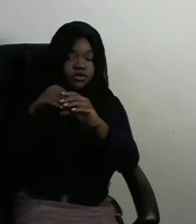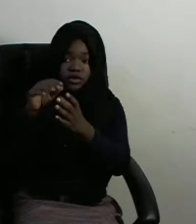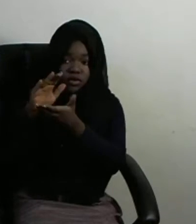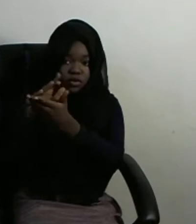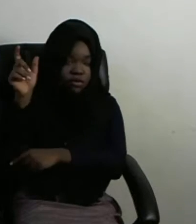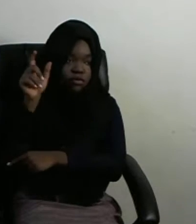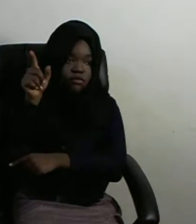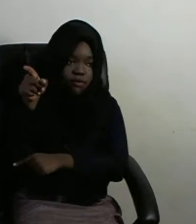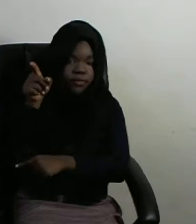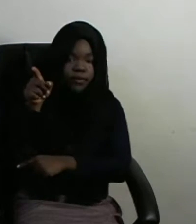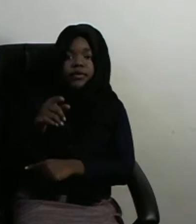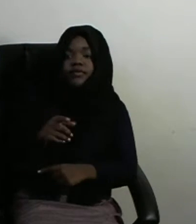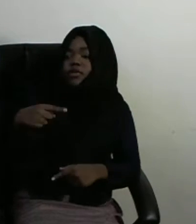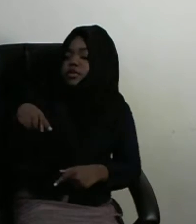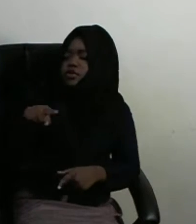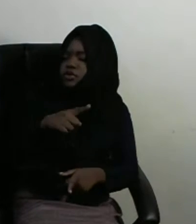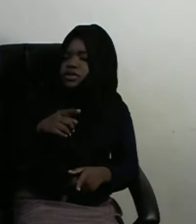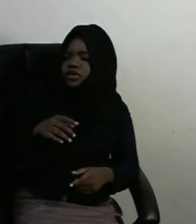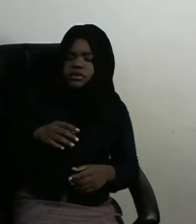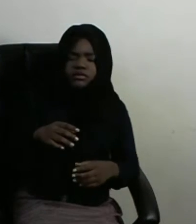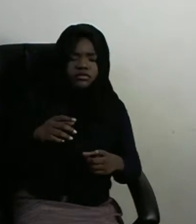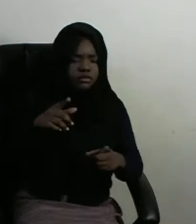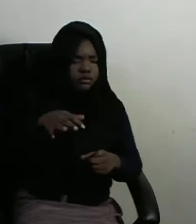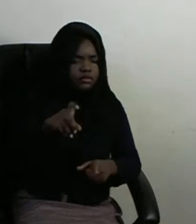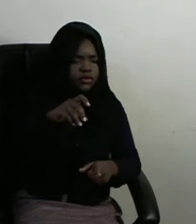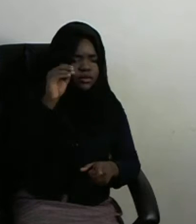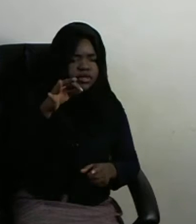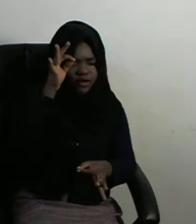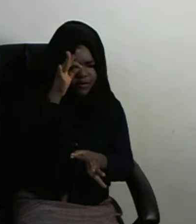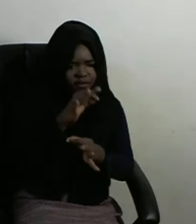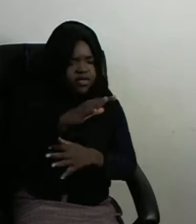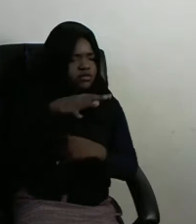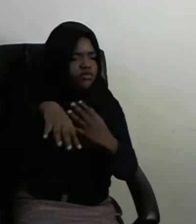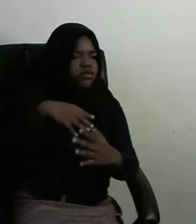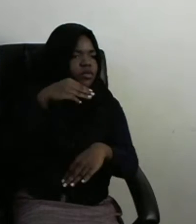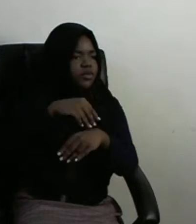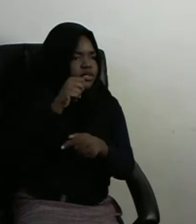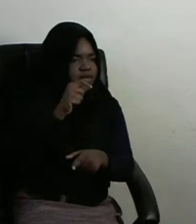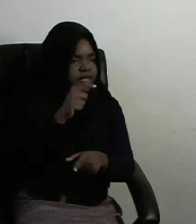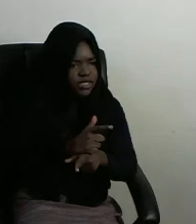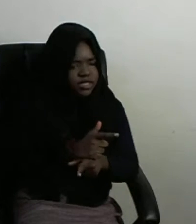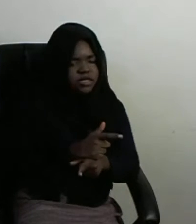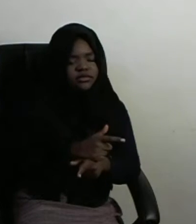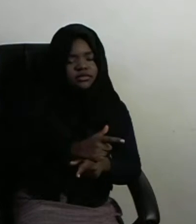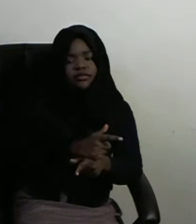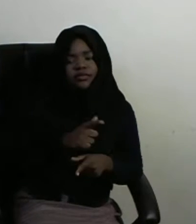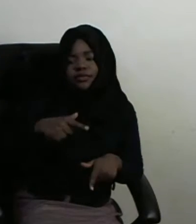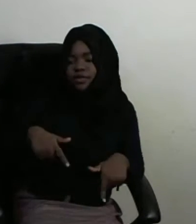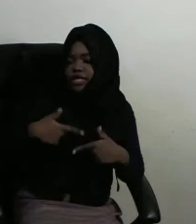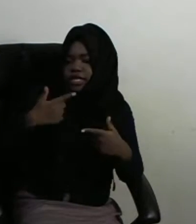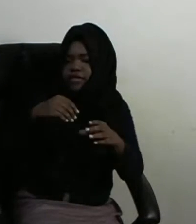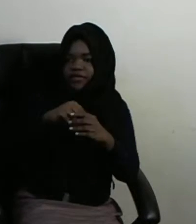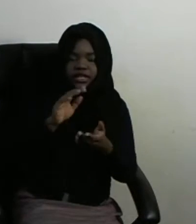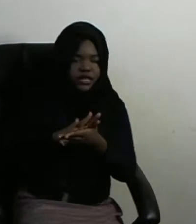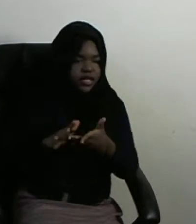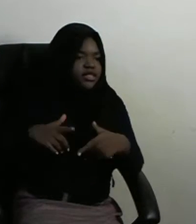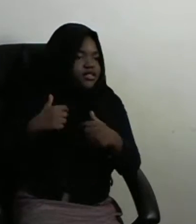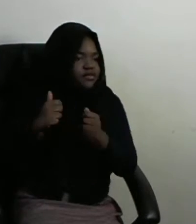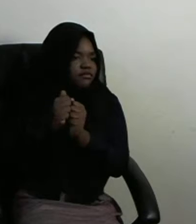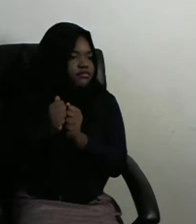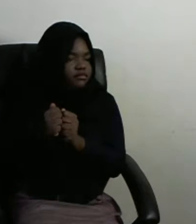school. Okay? So she was highly committed and surrounded by Muslim sisters. They lived a nice life